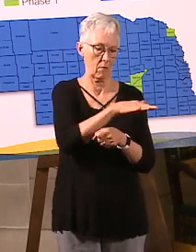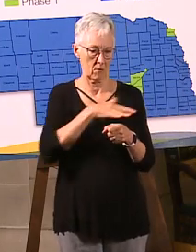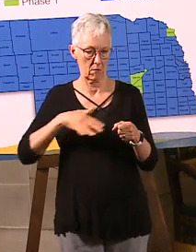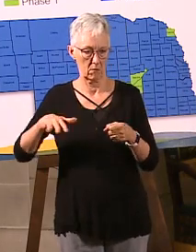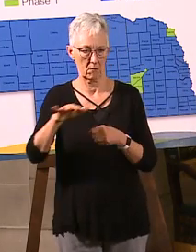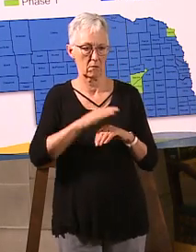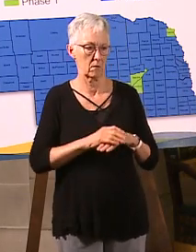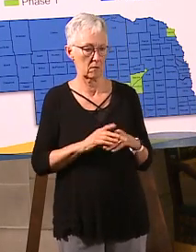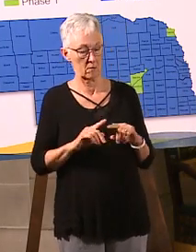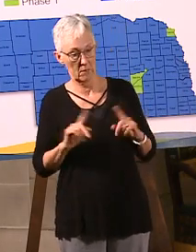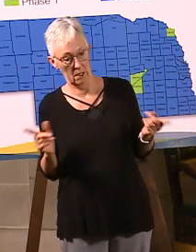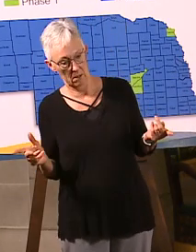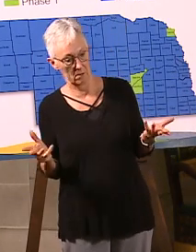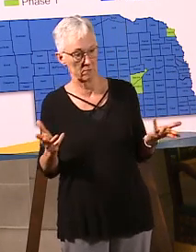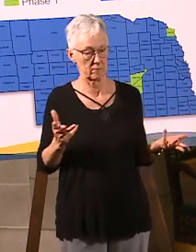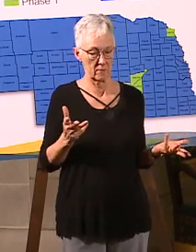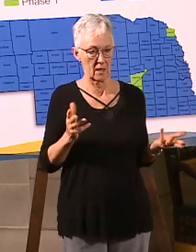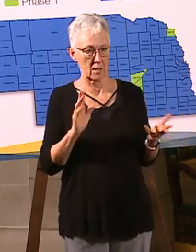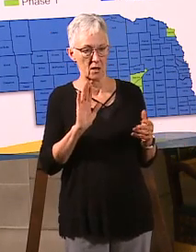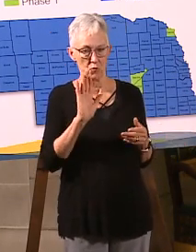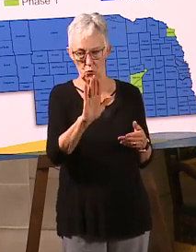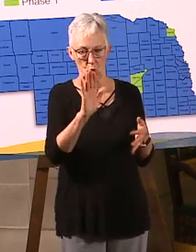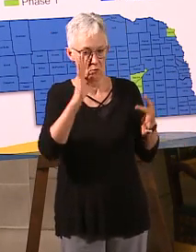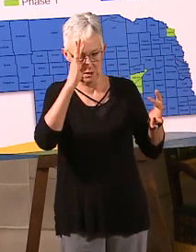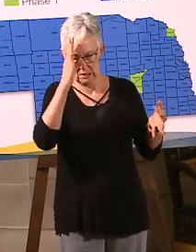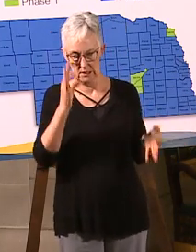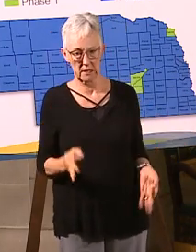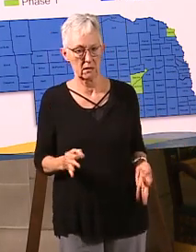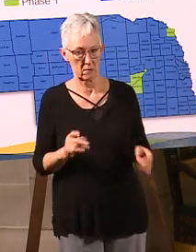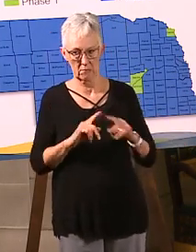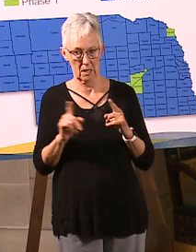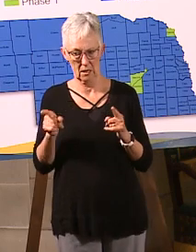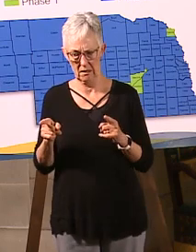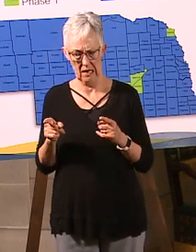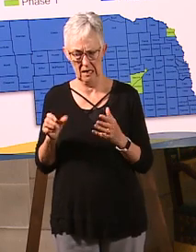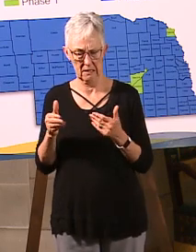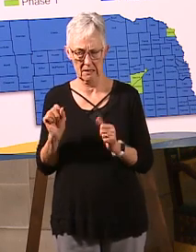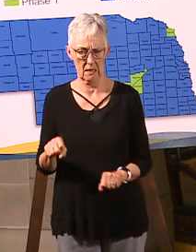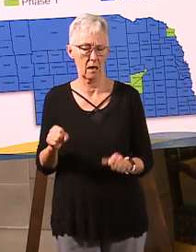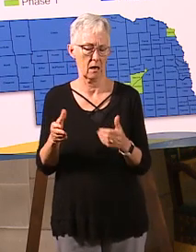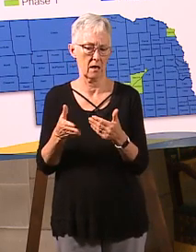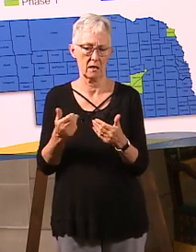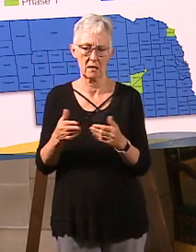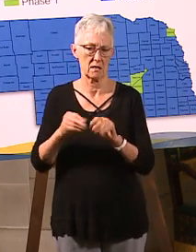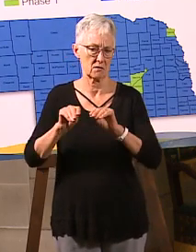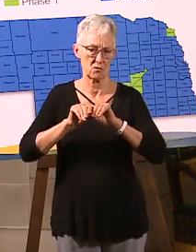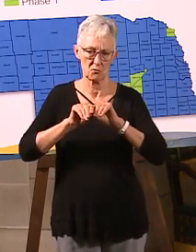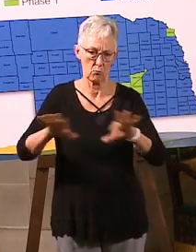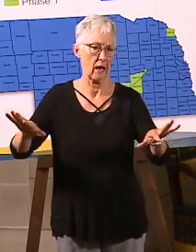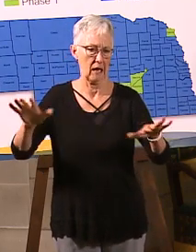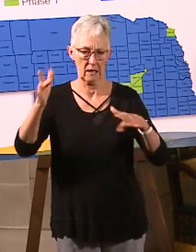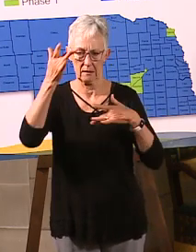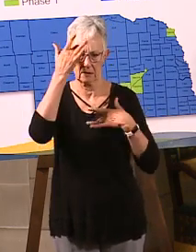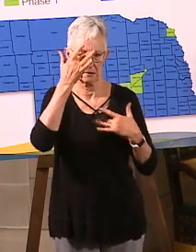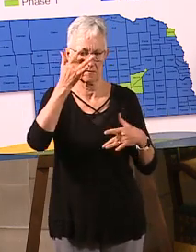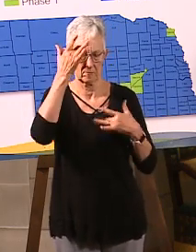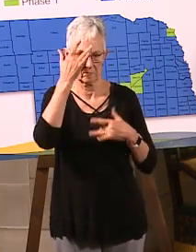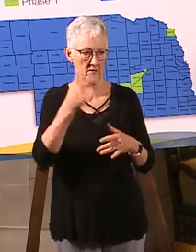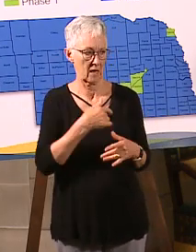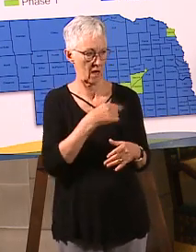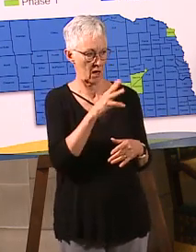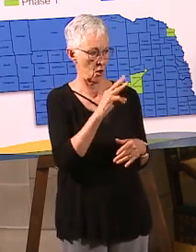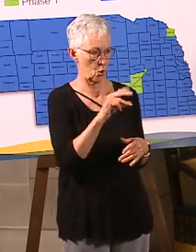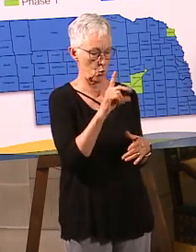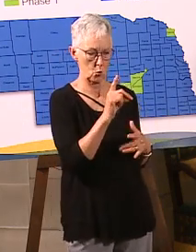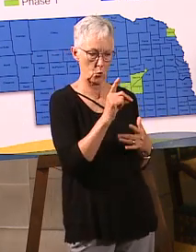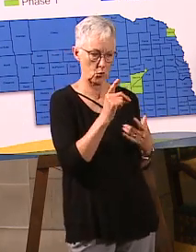with regard to what you want to do with regard to circulators, but there's so many opportunities for them to spread the virus. I would certainly take that all into mind before